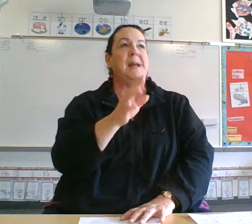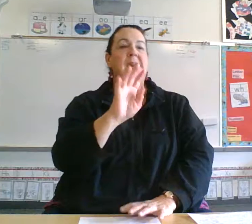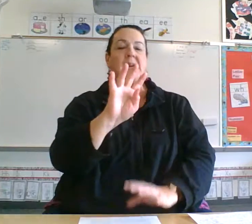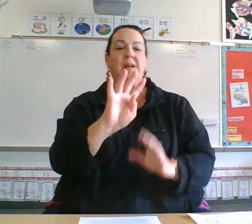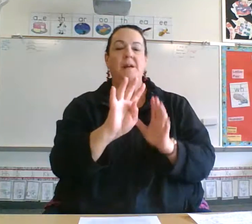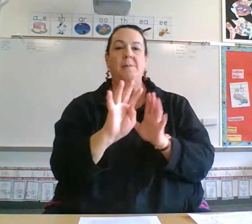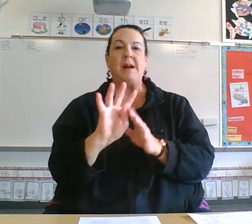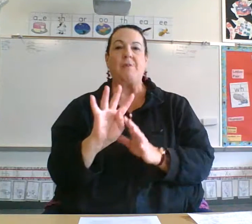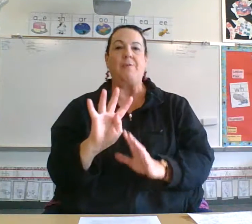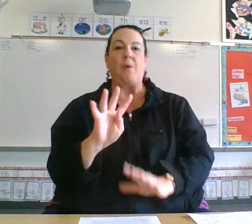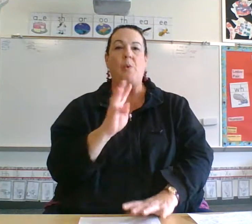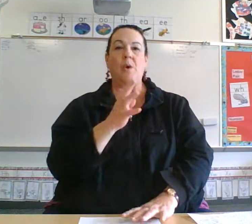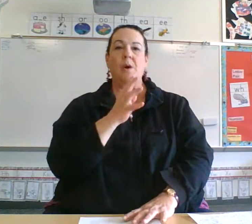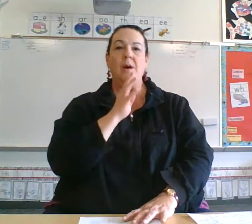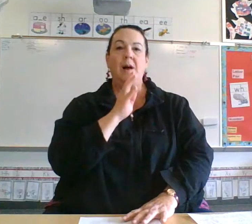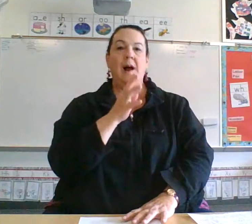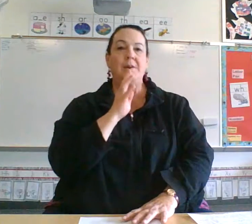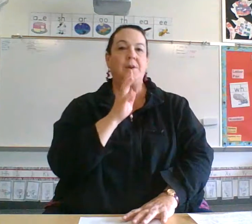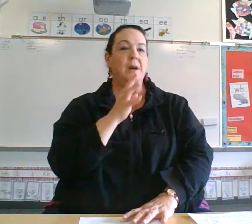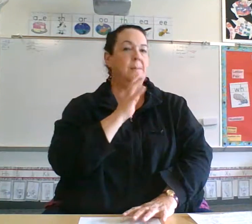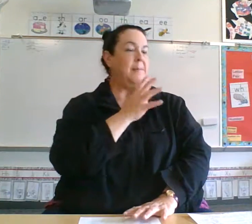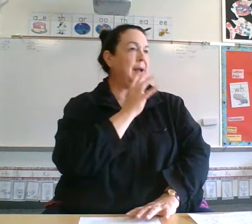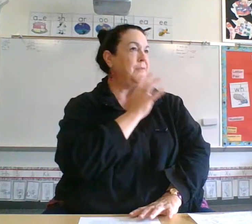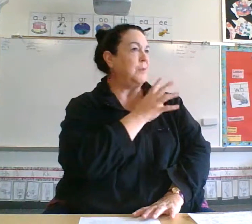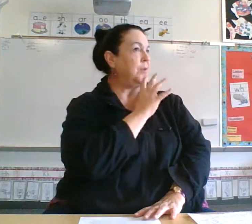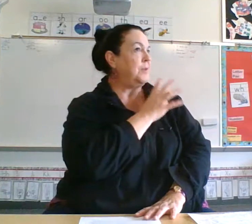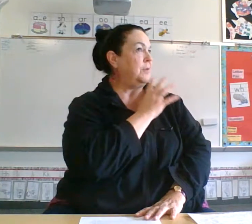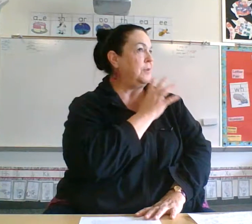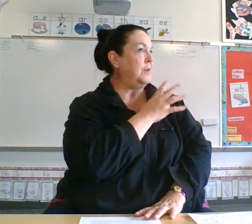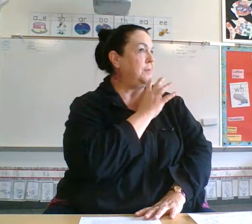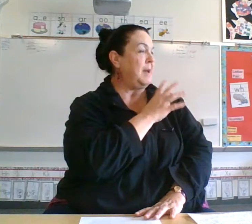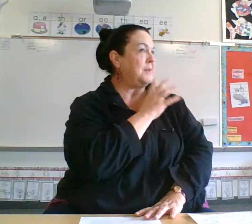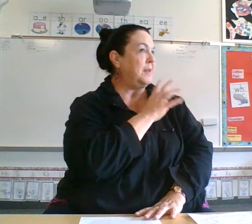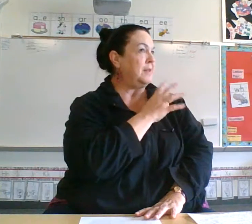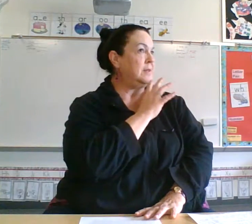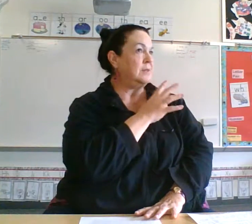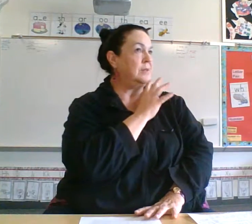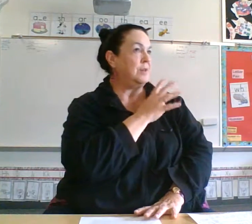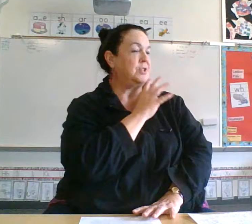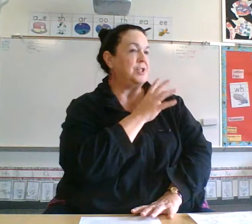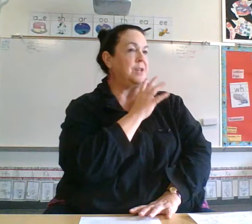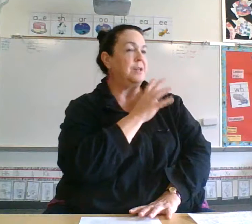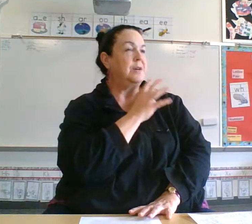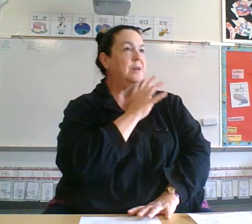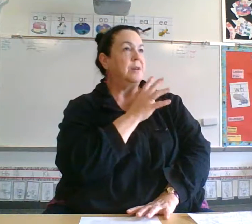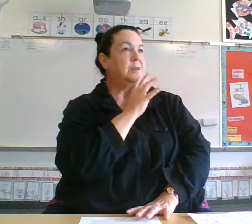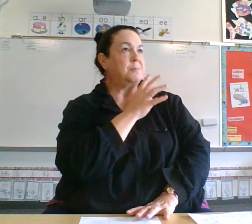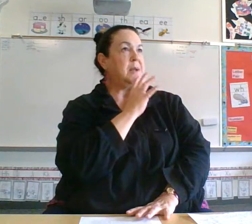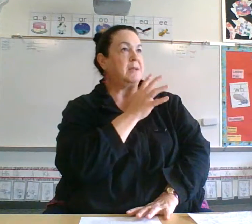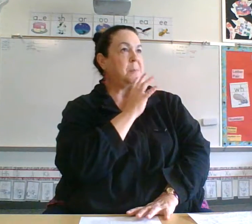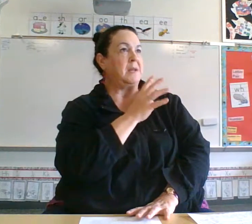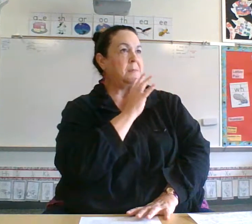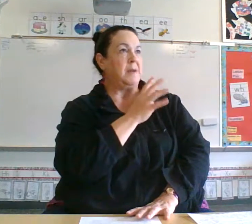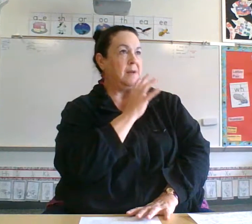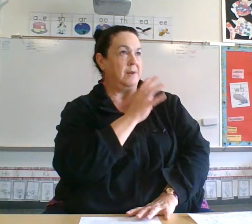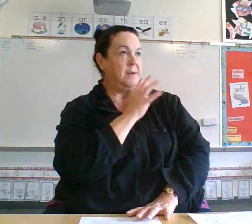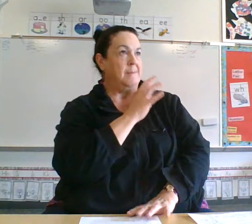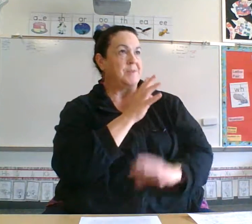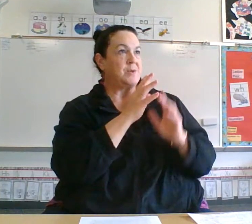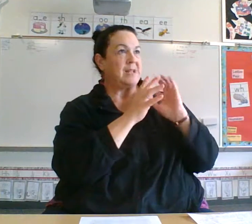Speak, you make a 4 and you come back and forth on the mouth like this, on the chin. Speak, speak, speak. So it's kind of